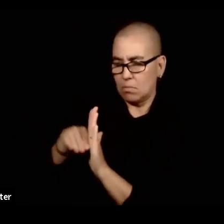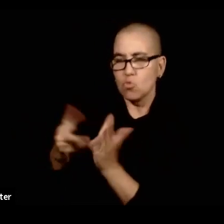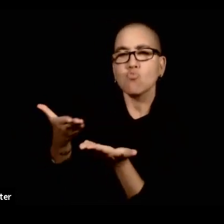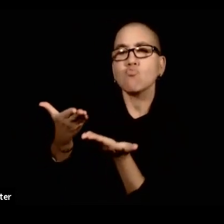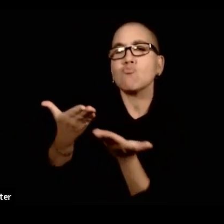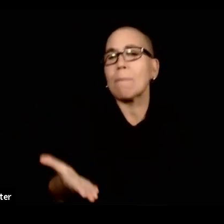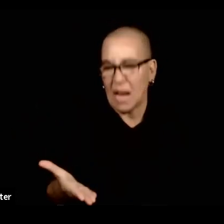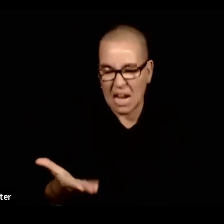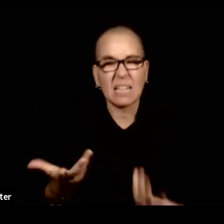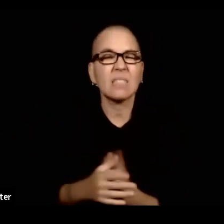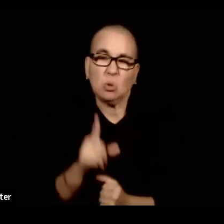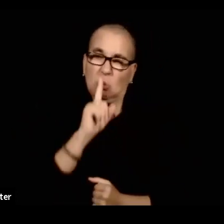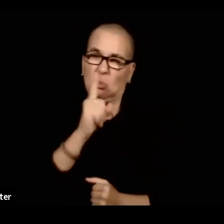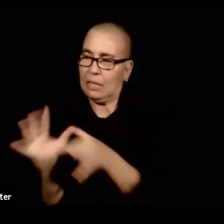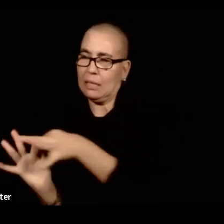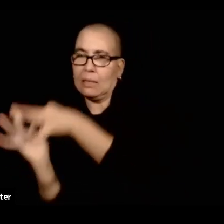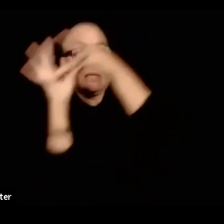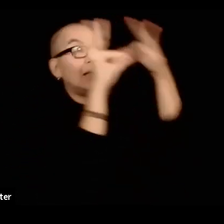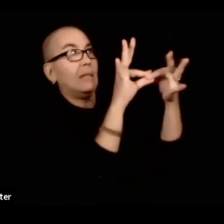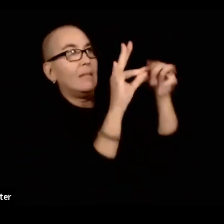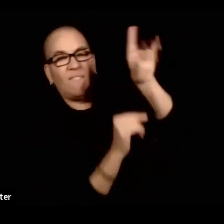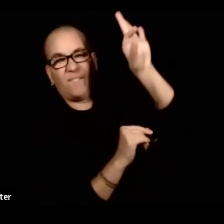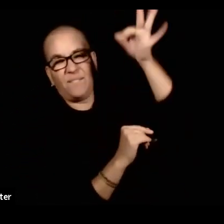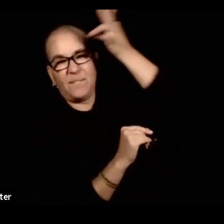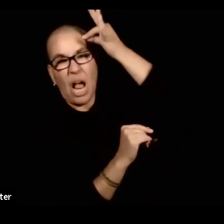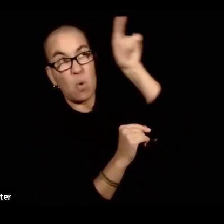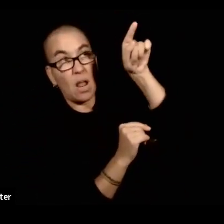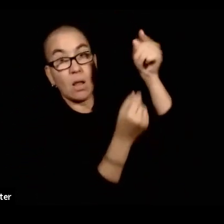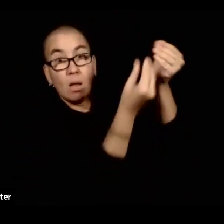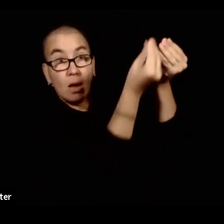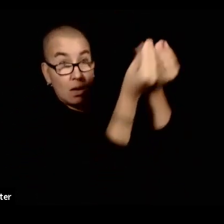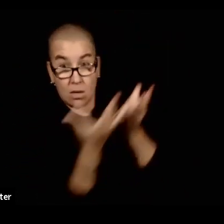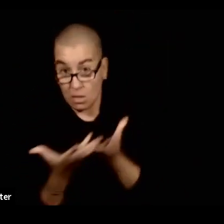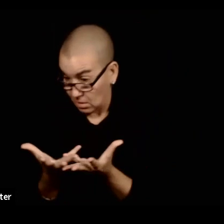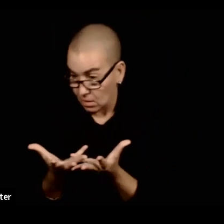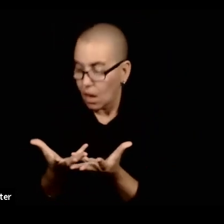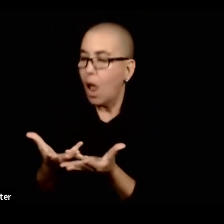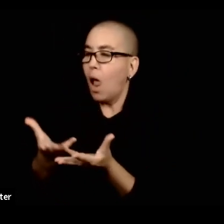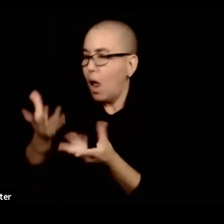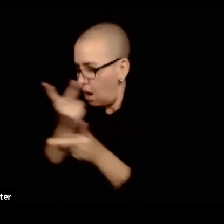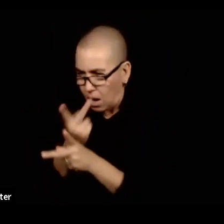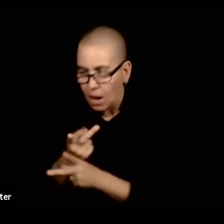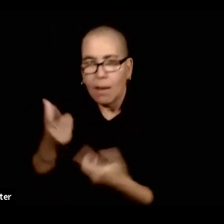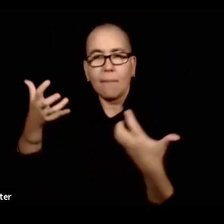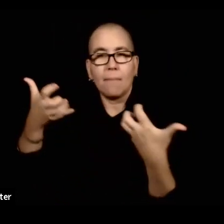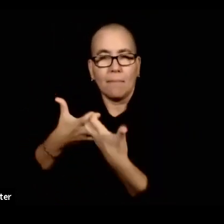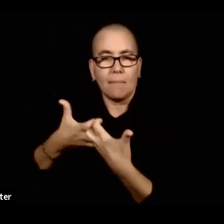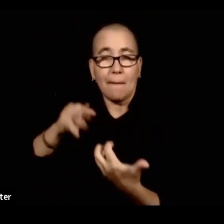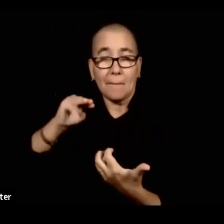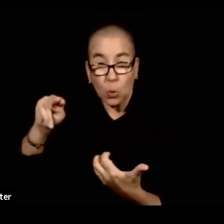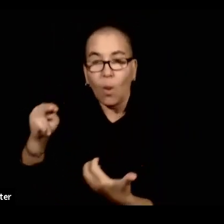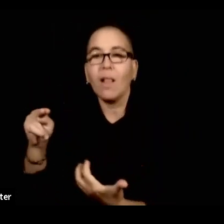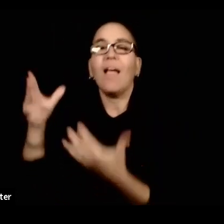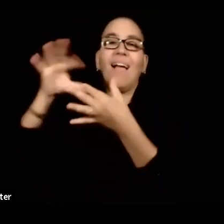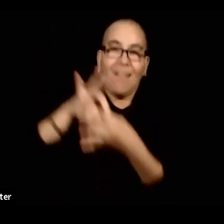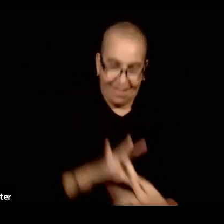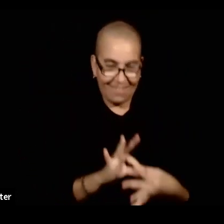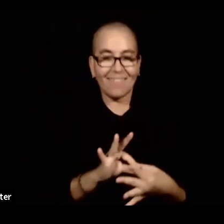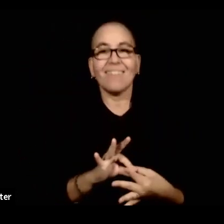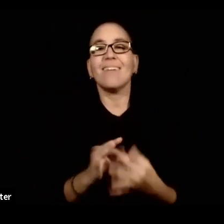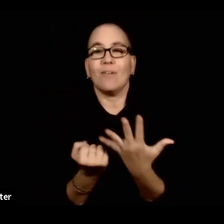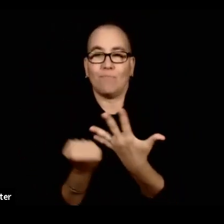with broad background on prioritization, and then we will make it specific